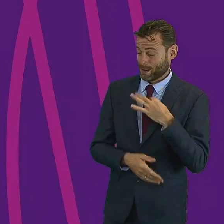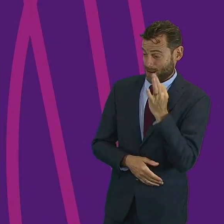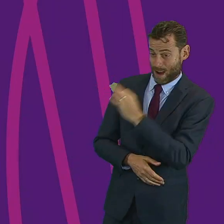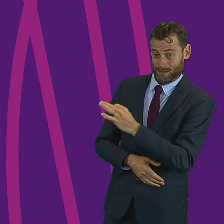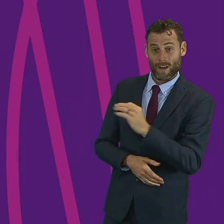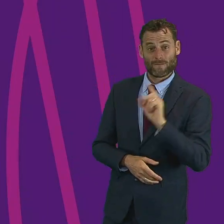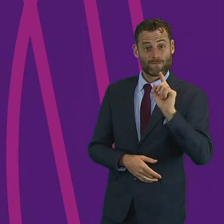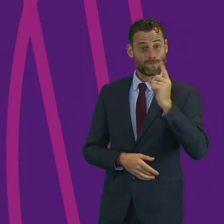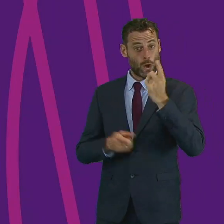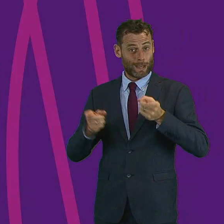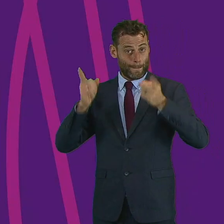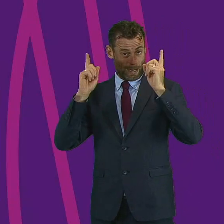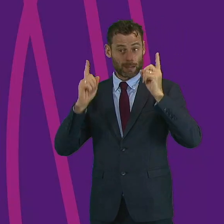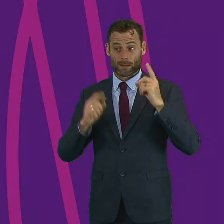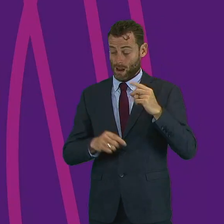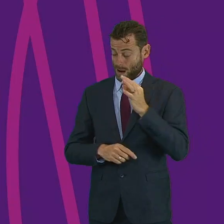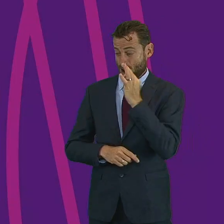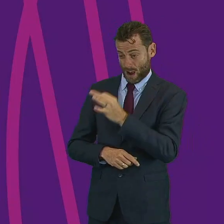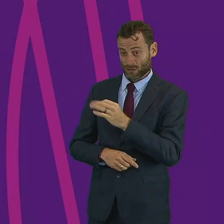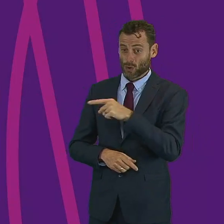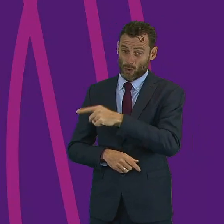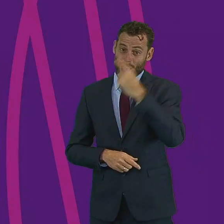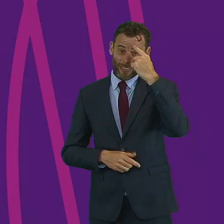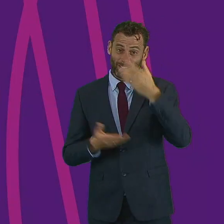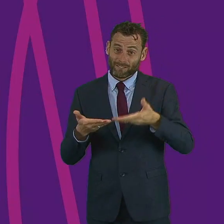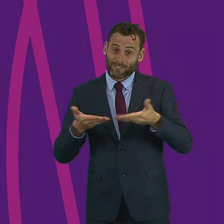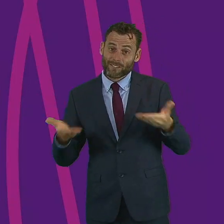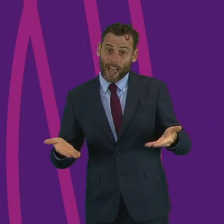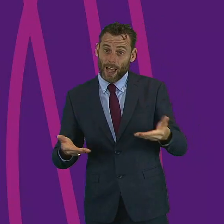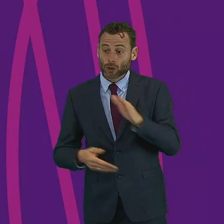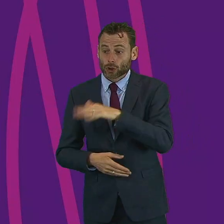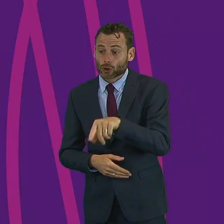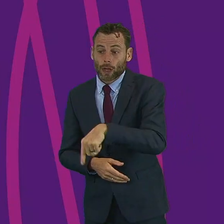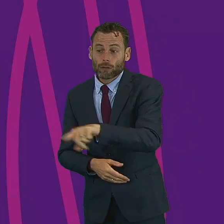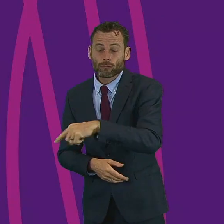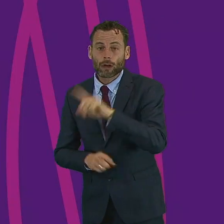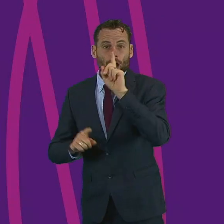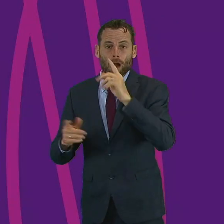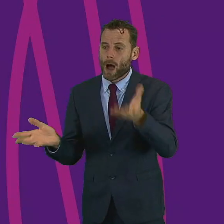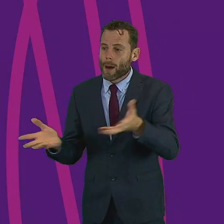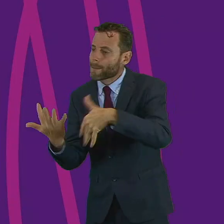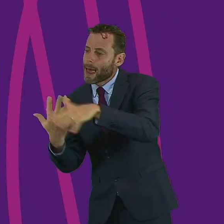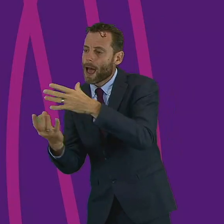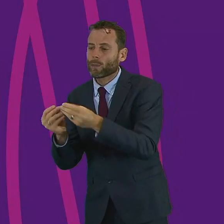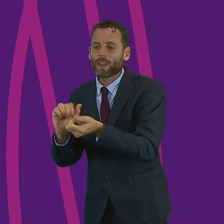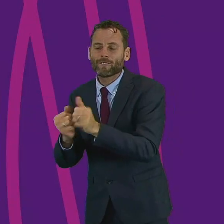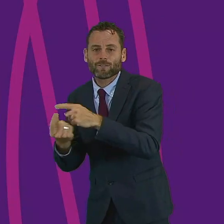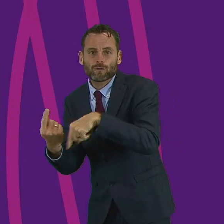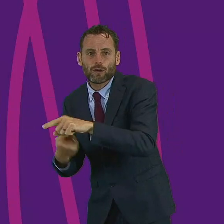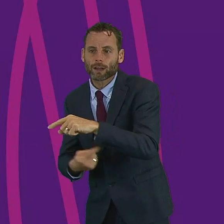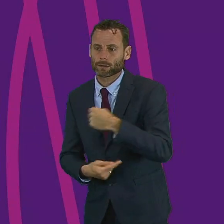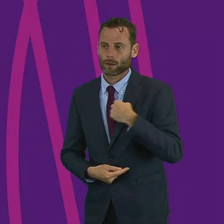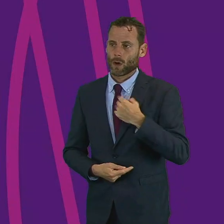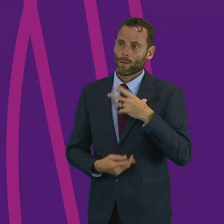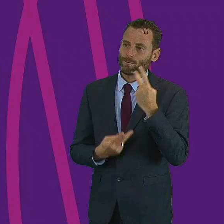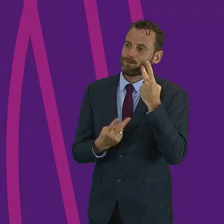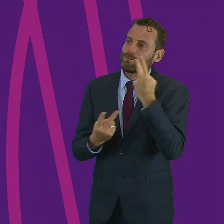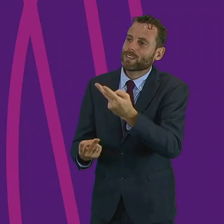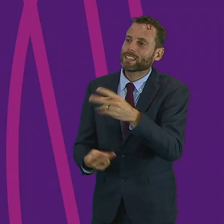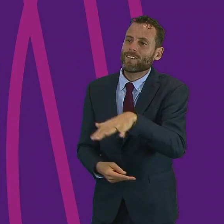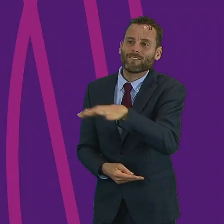that we continue to work with the UK Government, but in the evident absence of an effective Four Nations approach, it's important that the Scottish Government takes